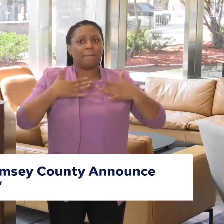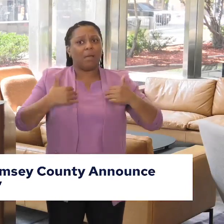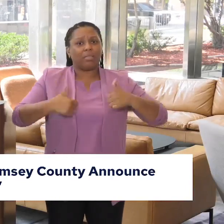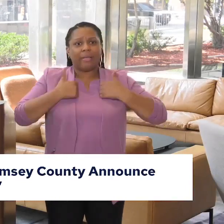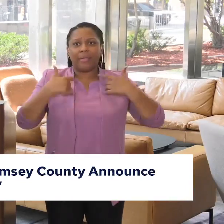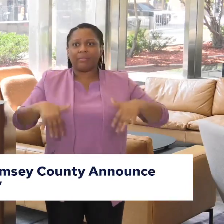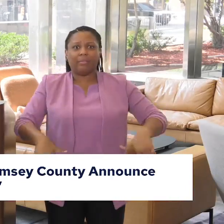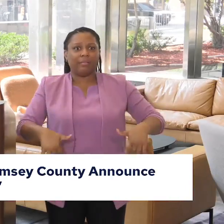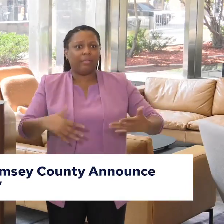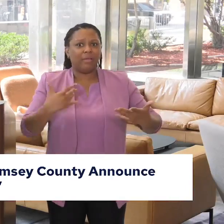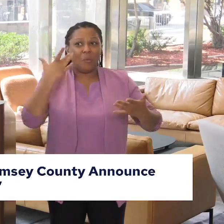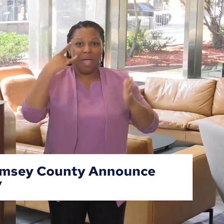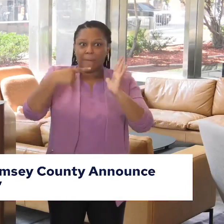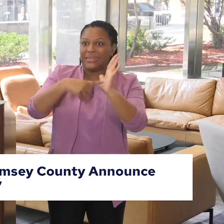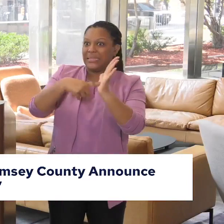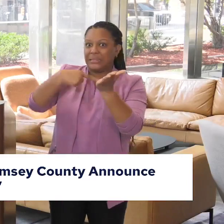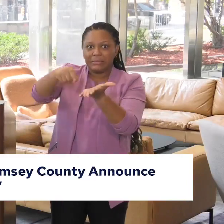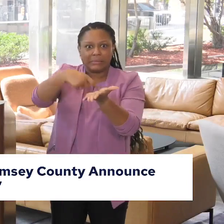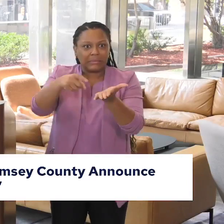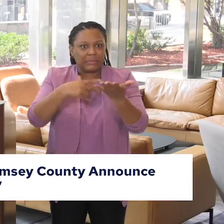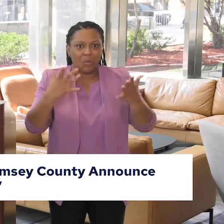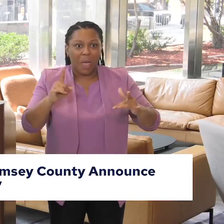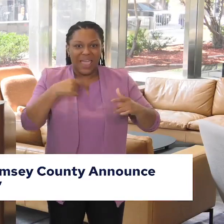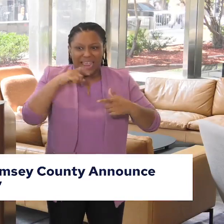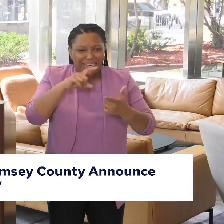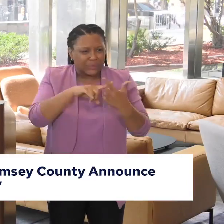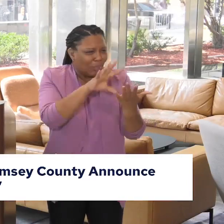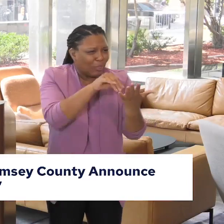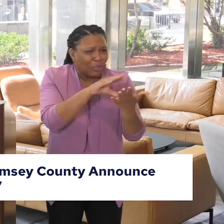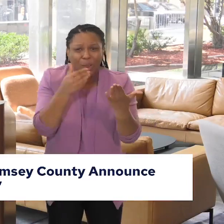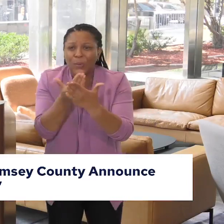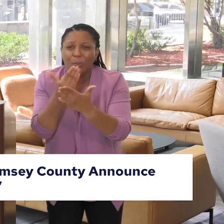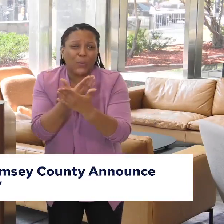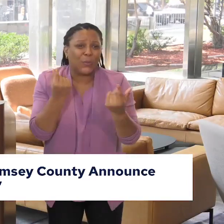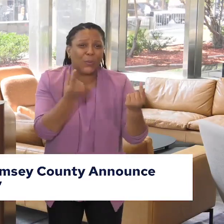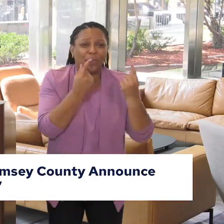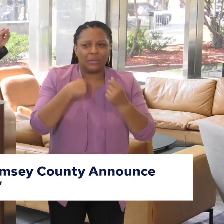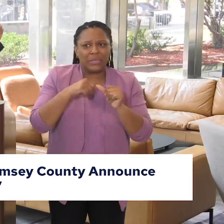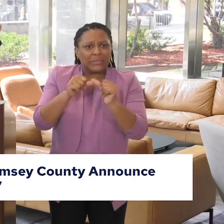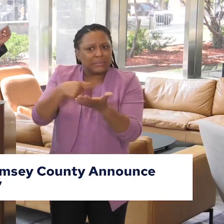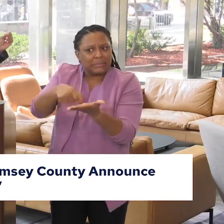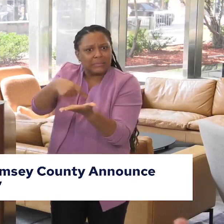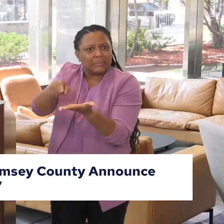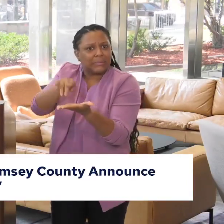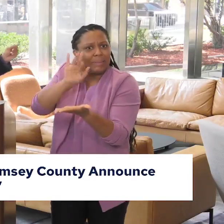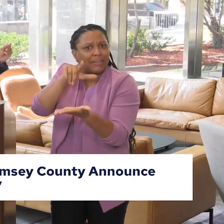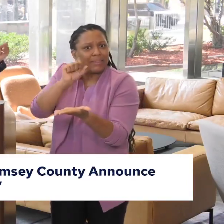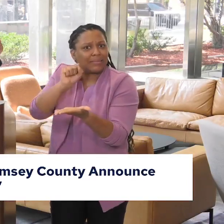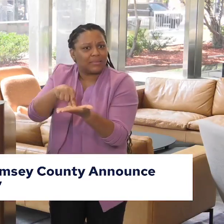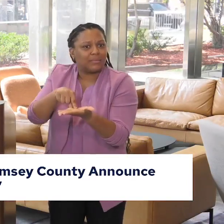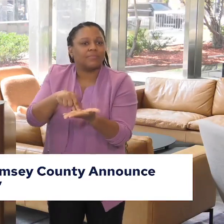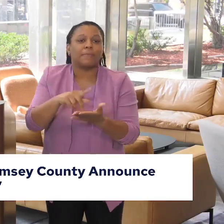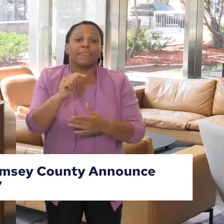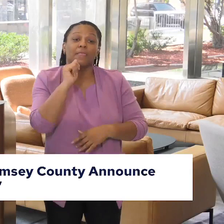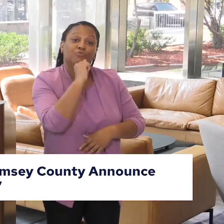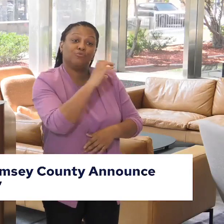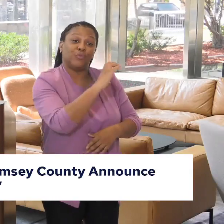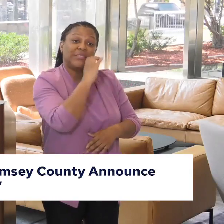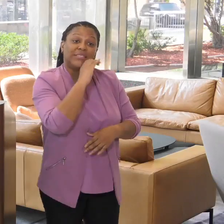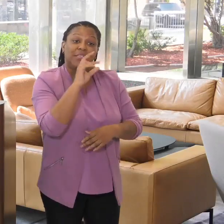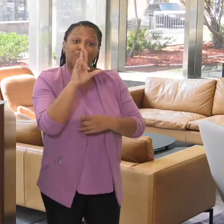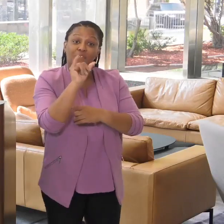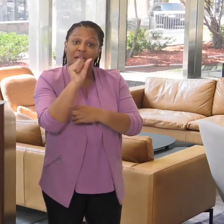stop when I need to learn a new career. Twin Cities Rise, partnering with Austin, thank you